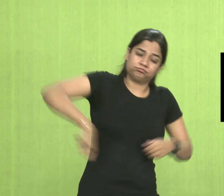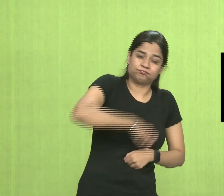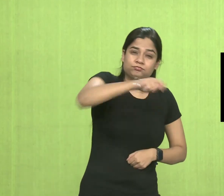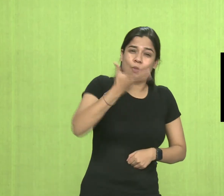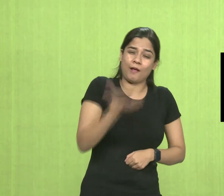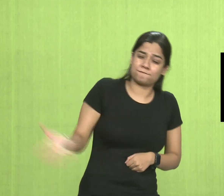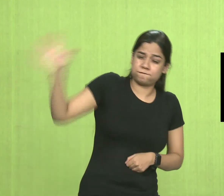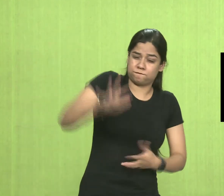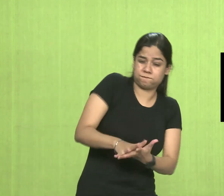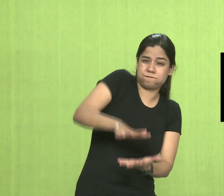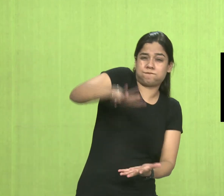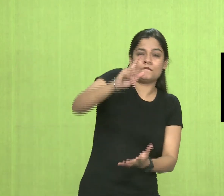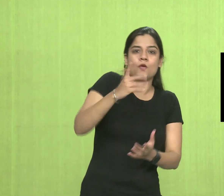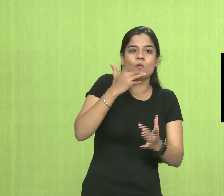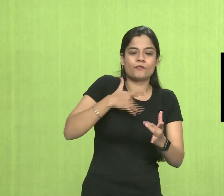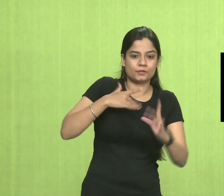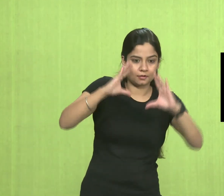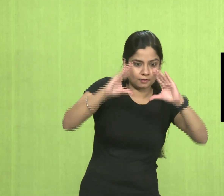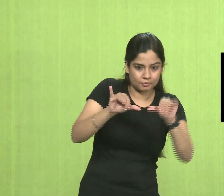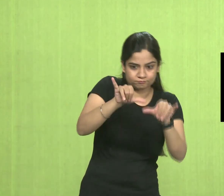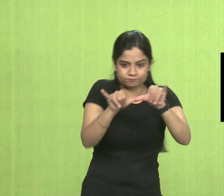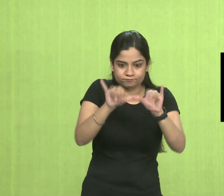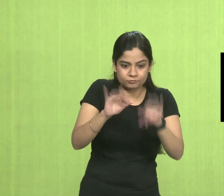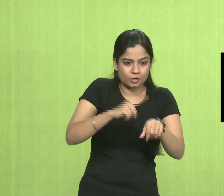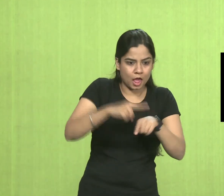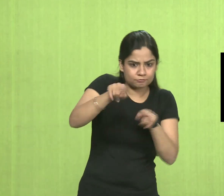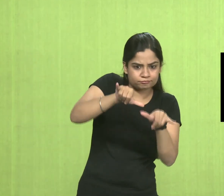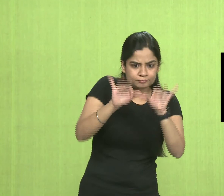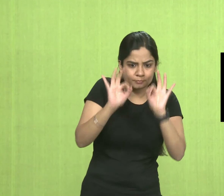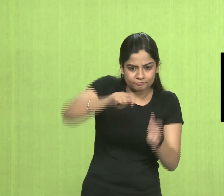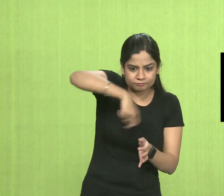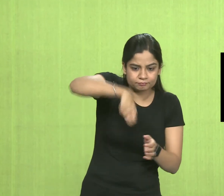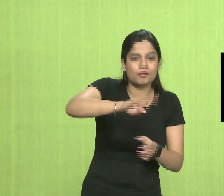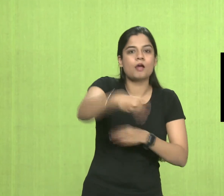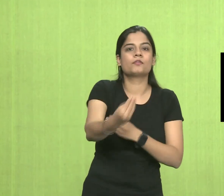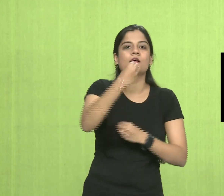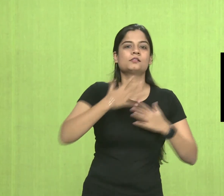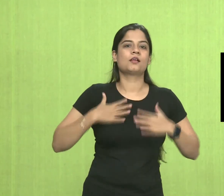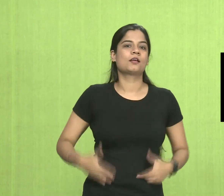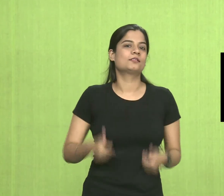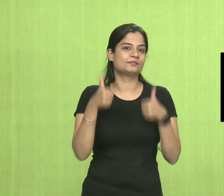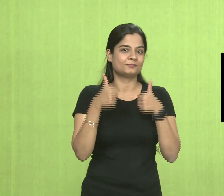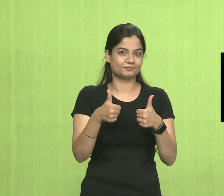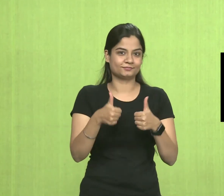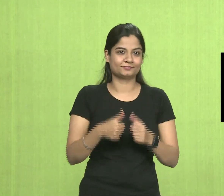Cereals, for cereals, cook for the shortest time possible and minimum amount of water, not excessive amount of water.